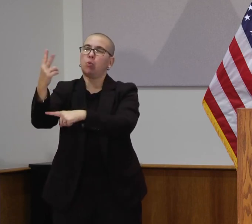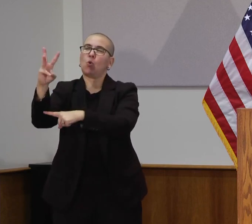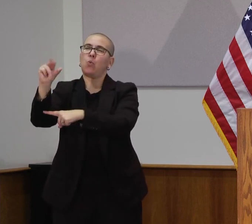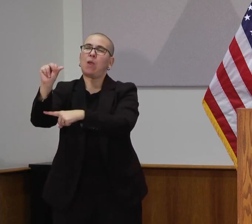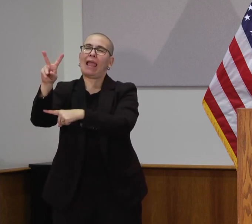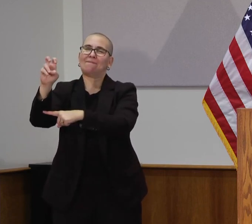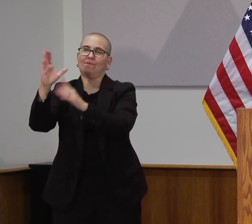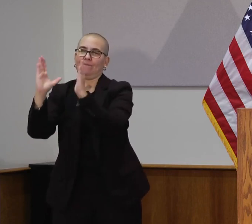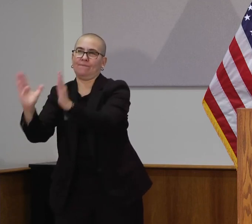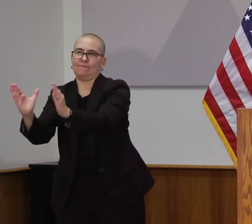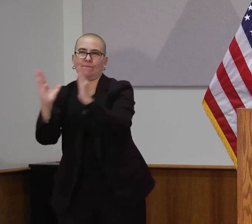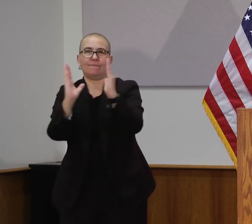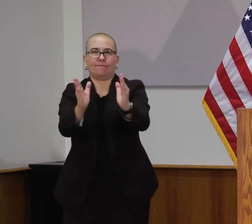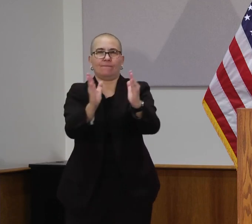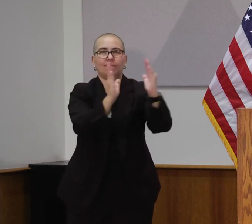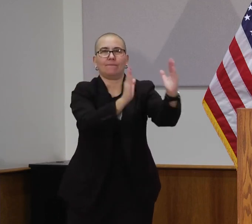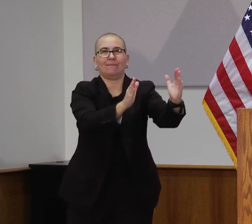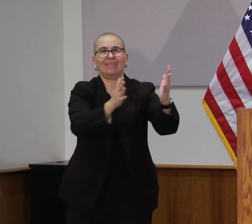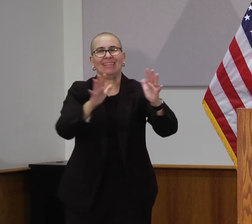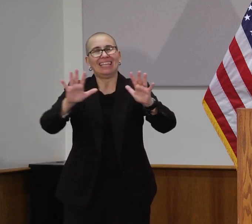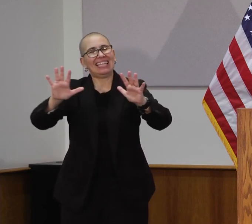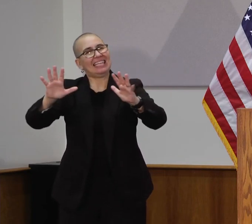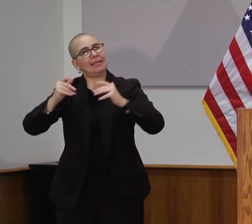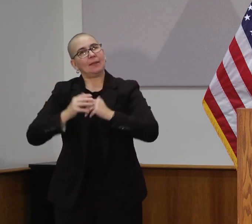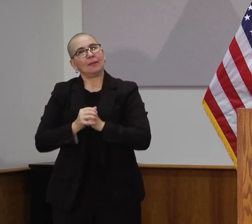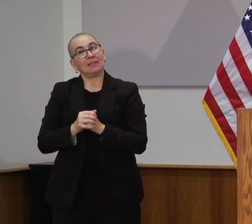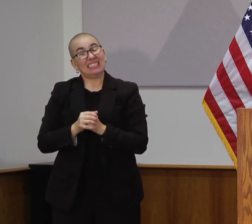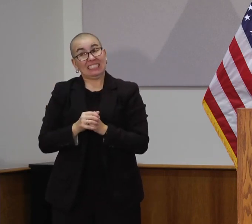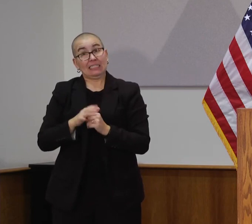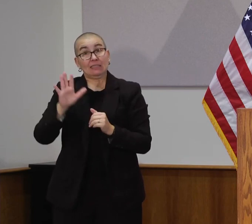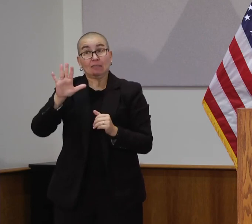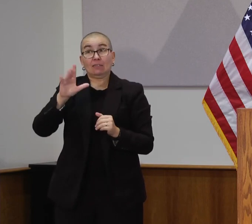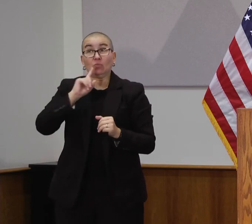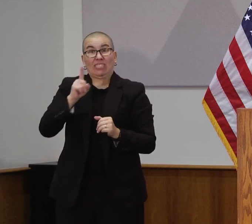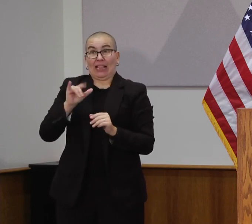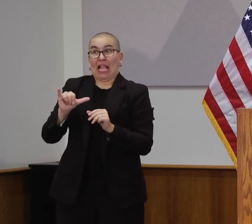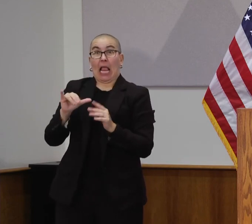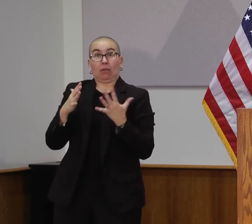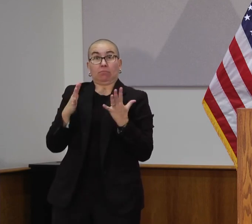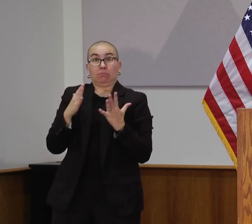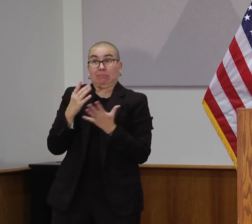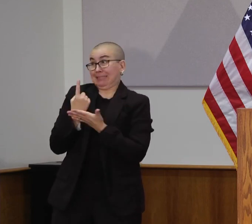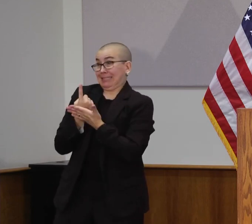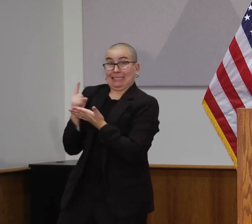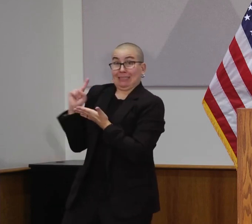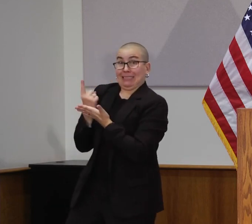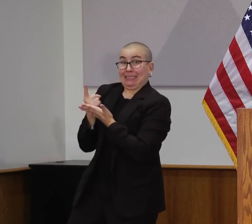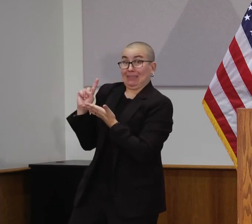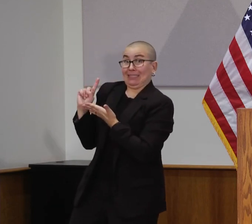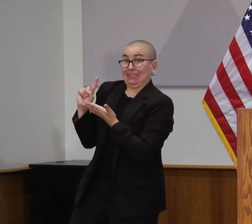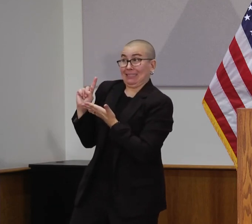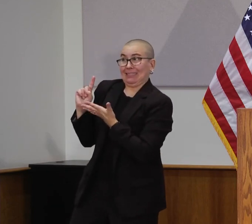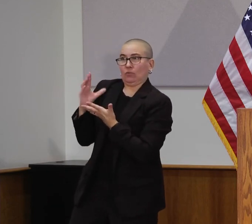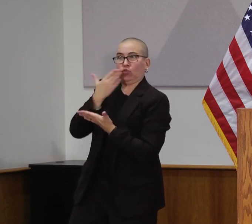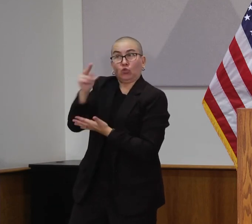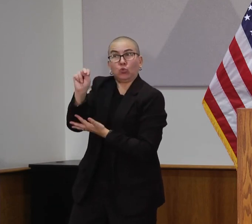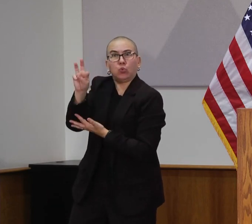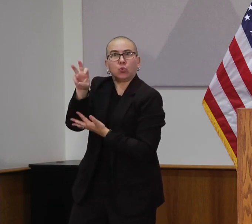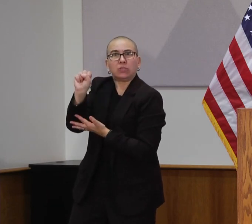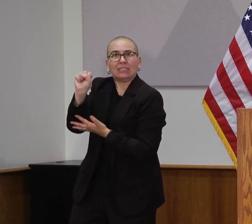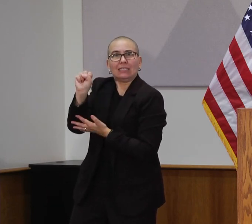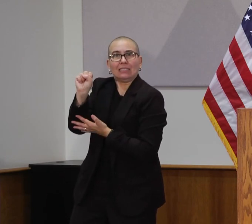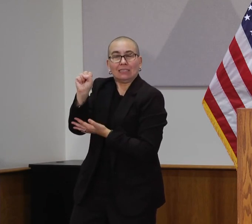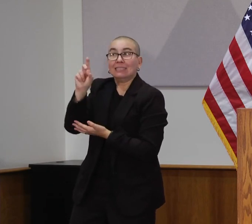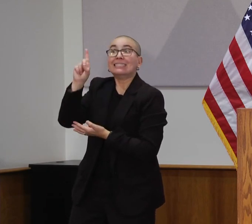really, to emphasize again, this is really good news that we've had in recent weeks with the efficacy data, the